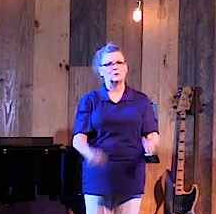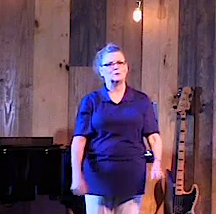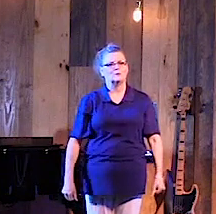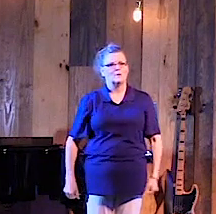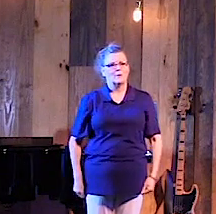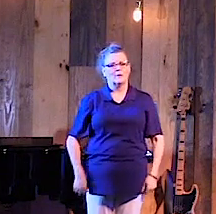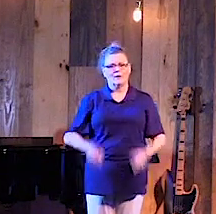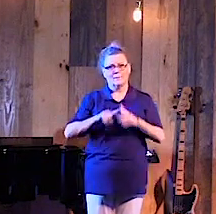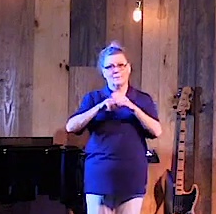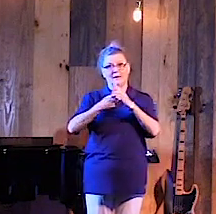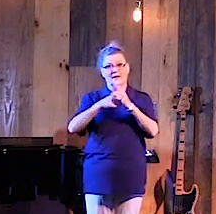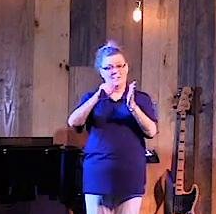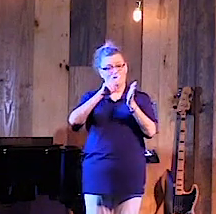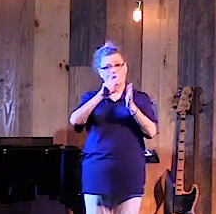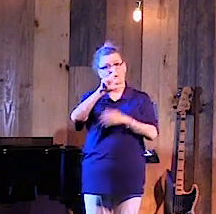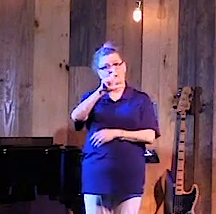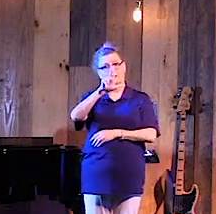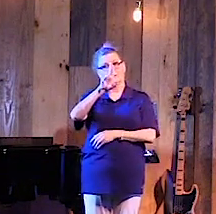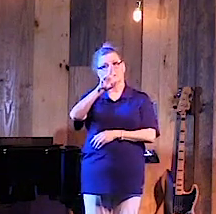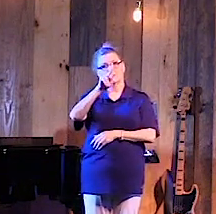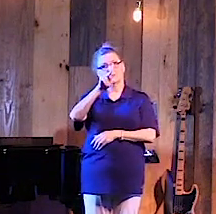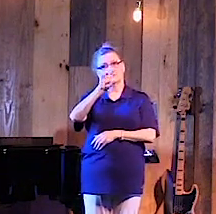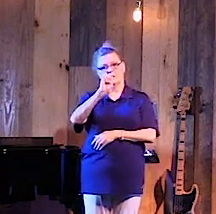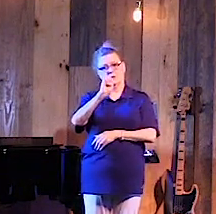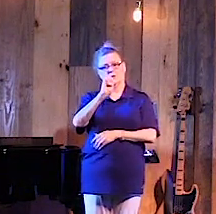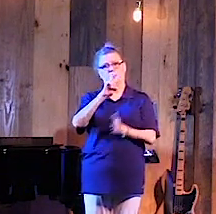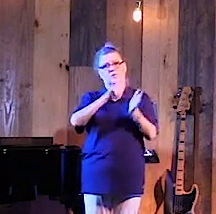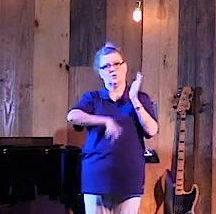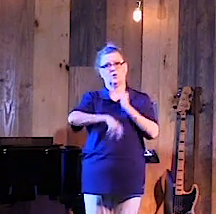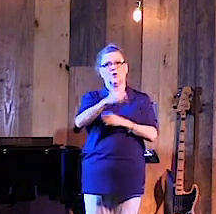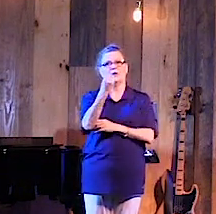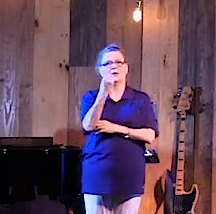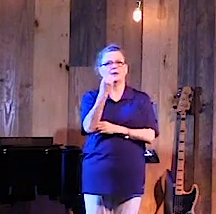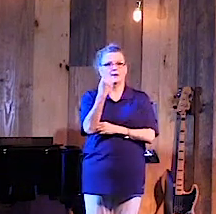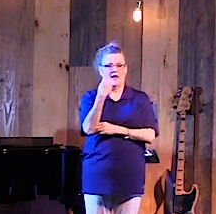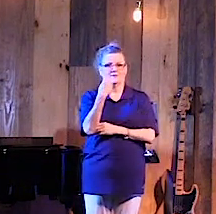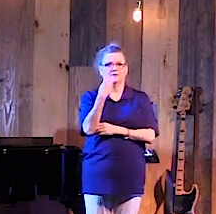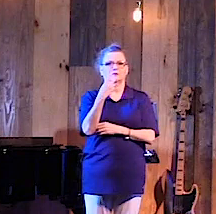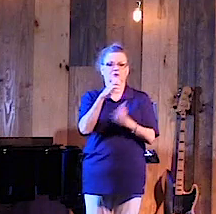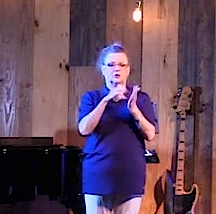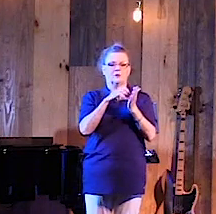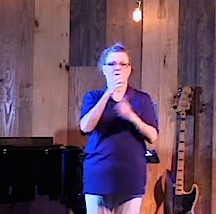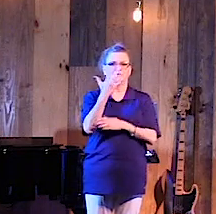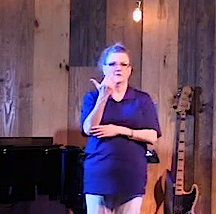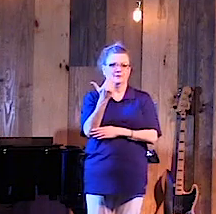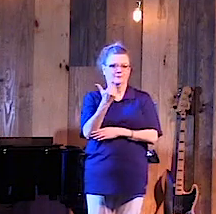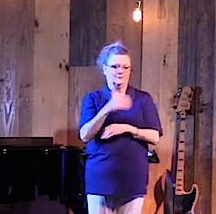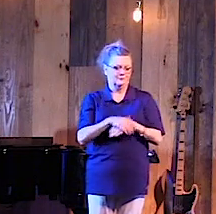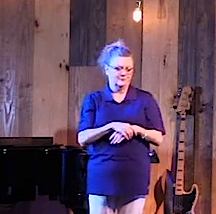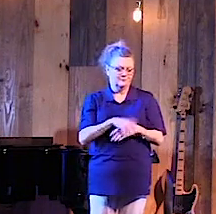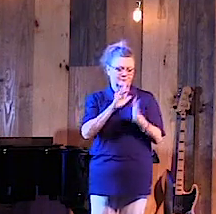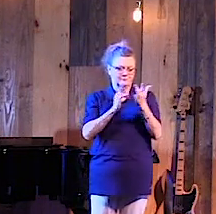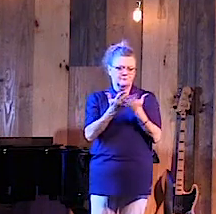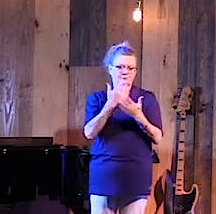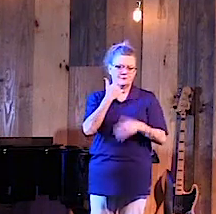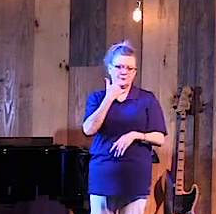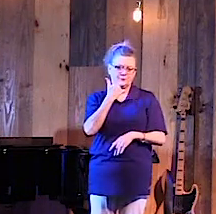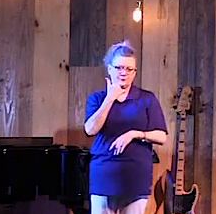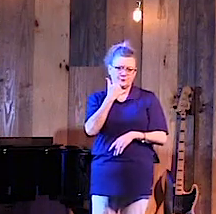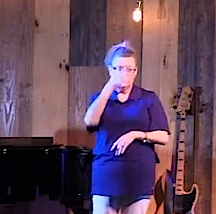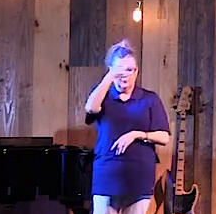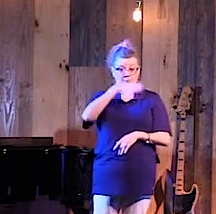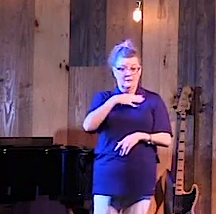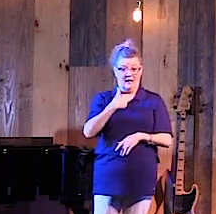verse 11. Luke 15, verse 11. The Bible says this: "And he said, a man had two